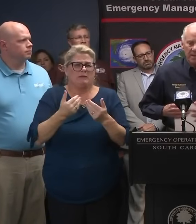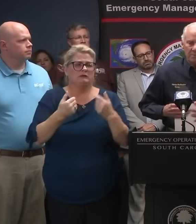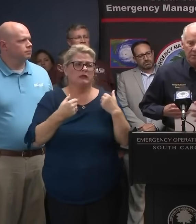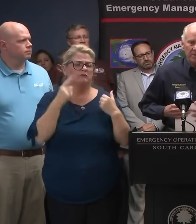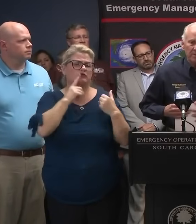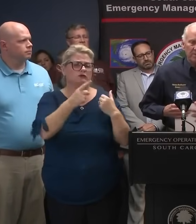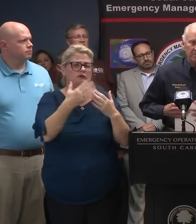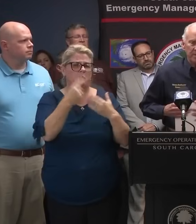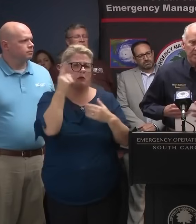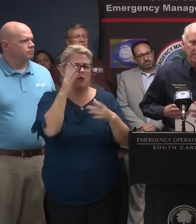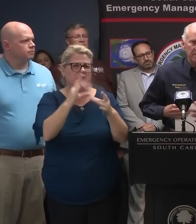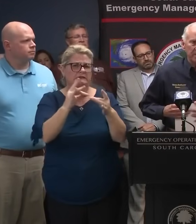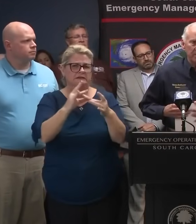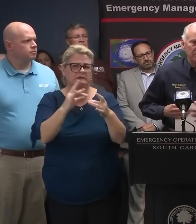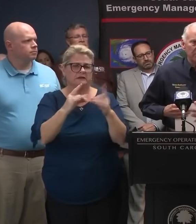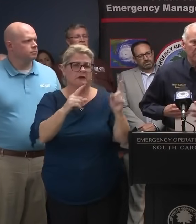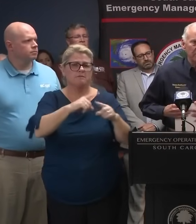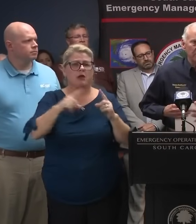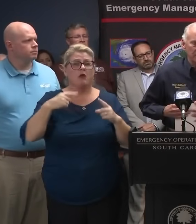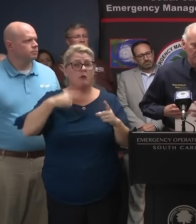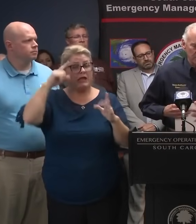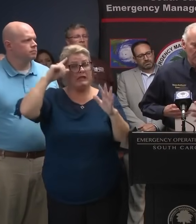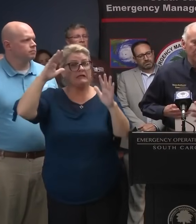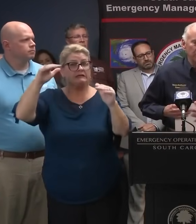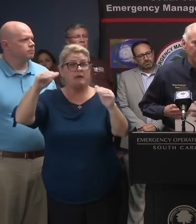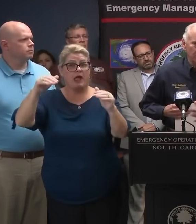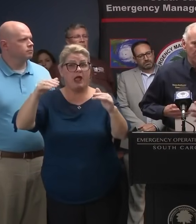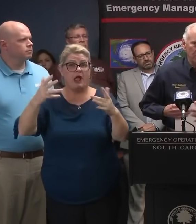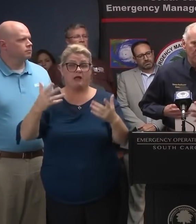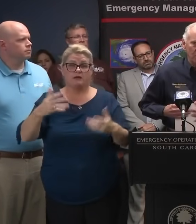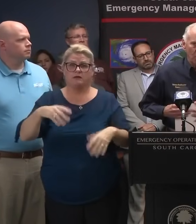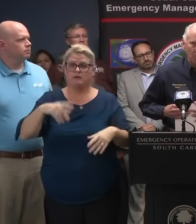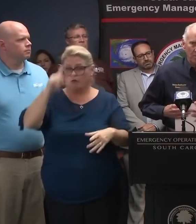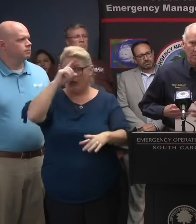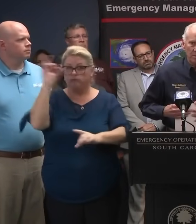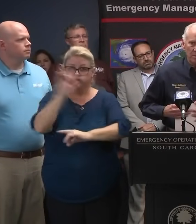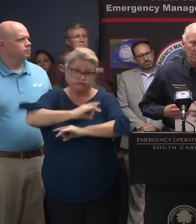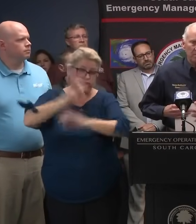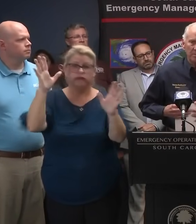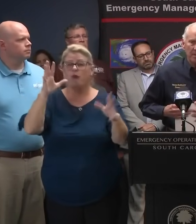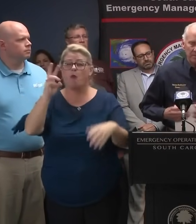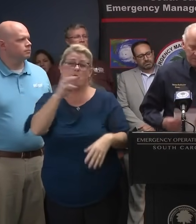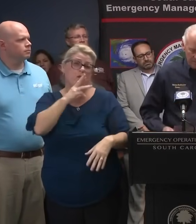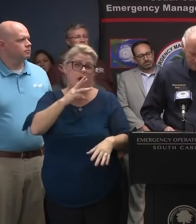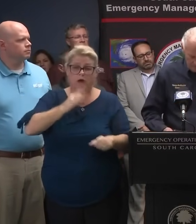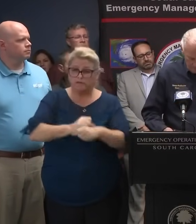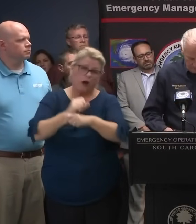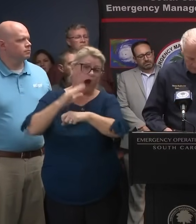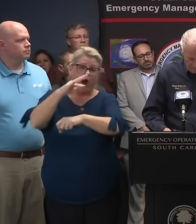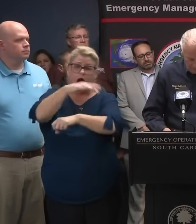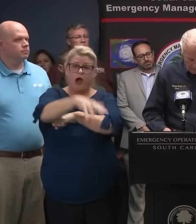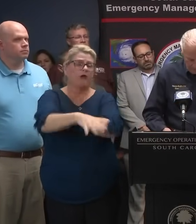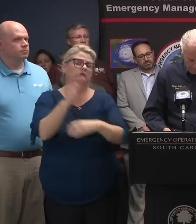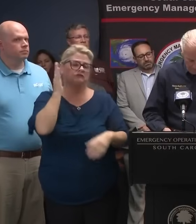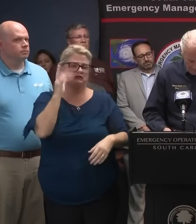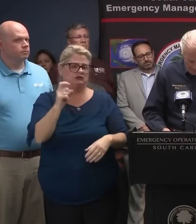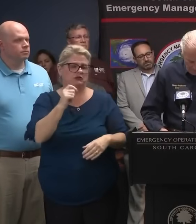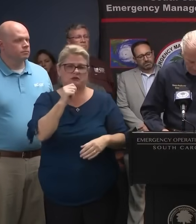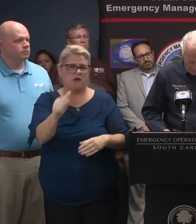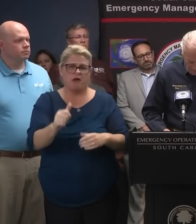minute. But we don't expect any downriver unusual water going up outside of the